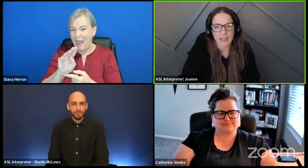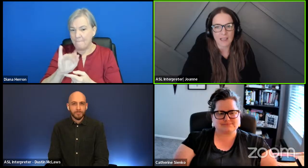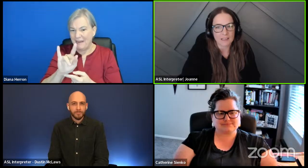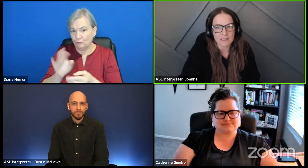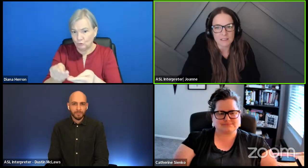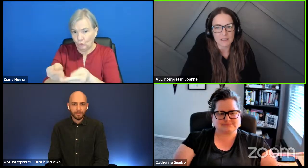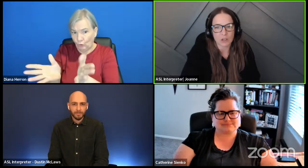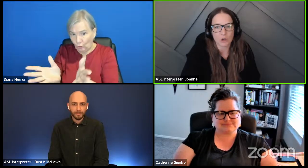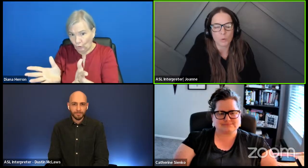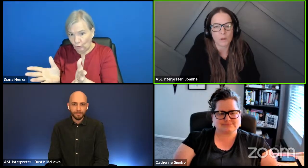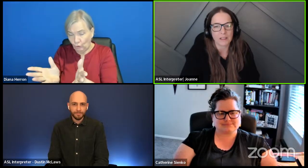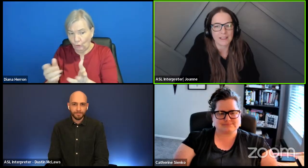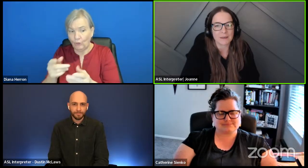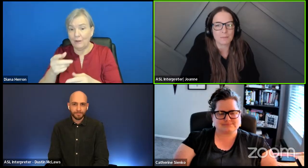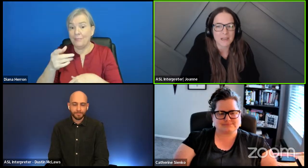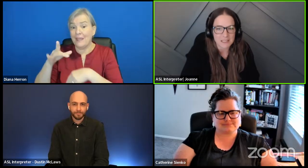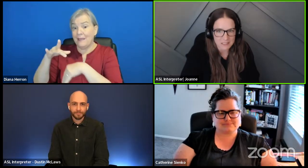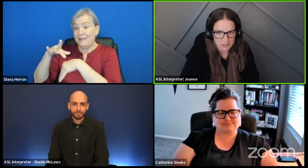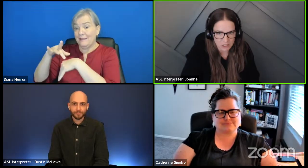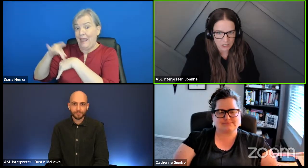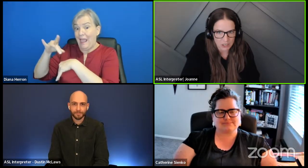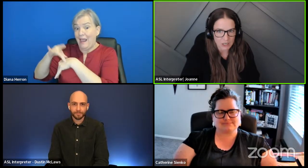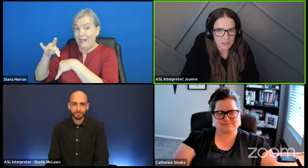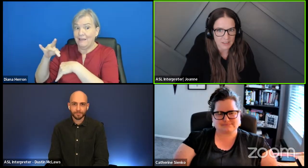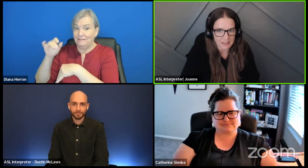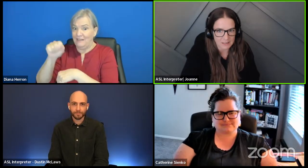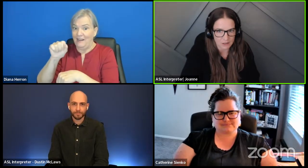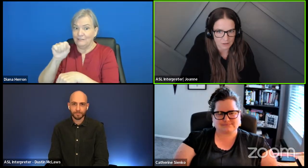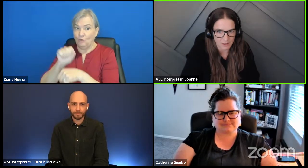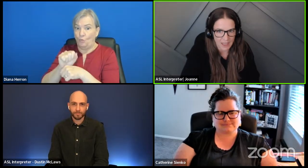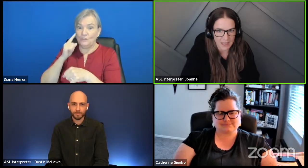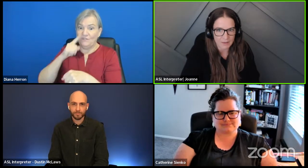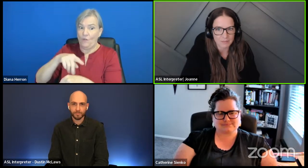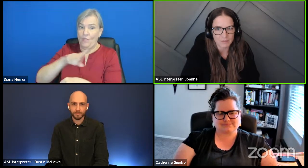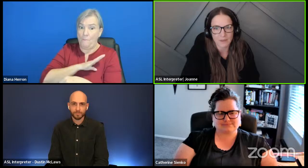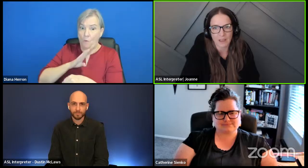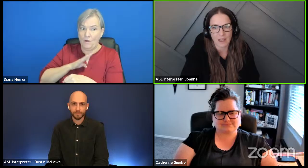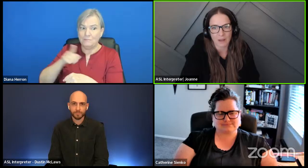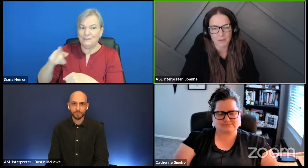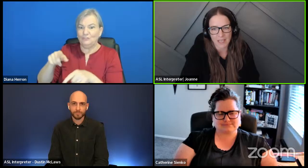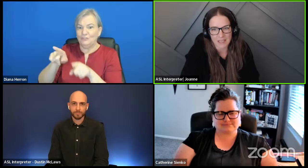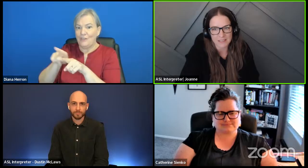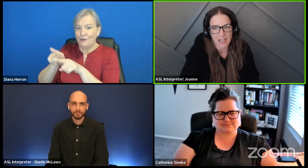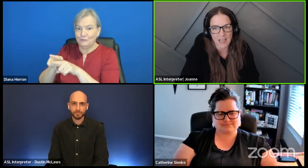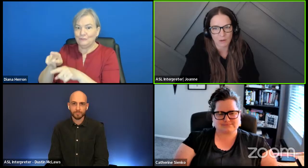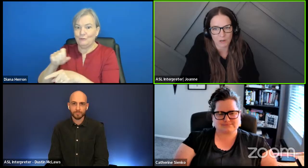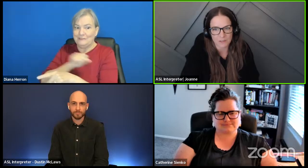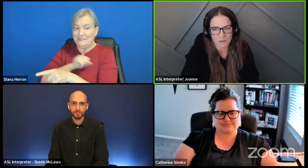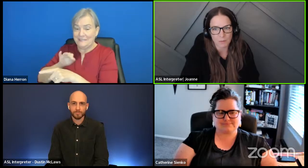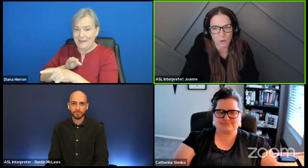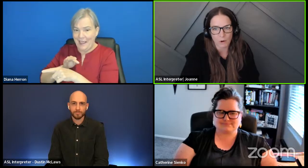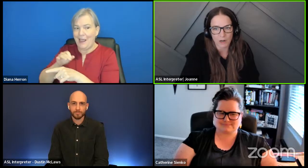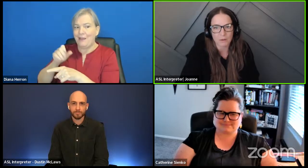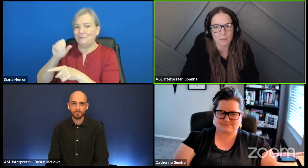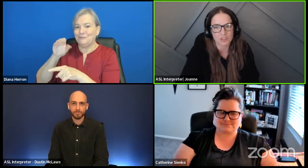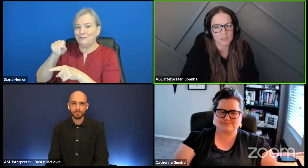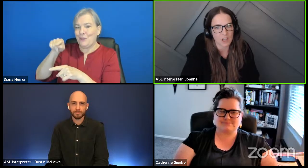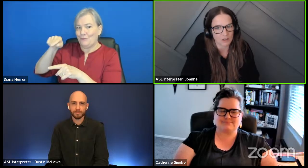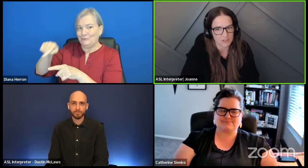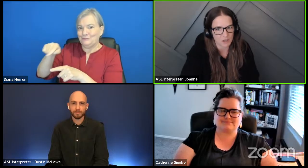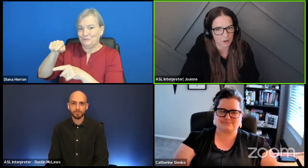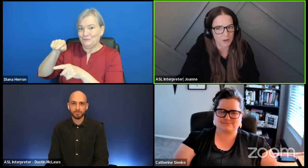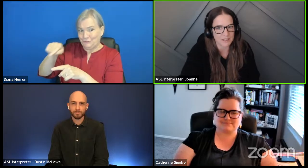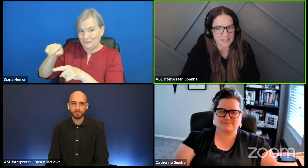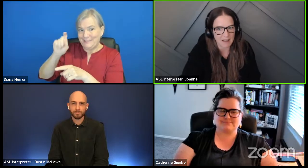Second, who will administer that survey? Yes, Kyla works for the board, but